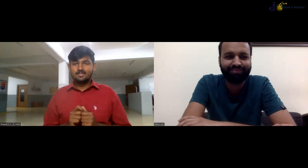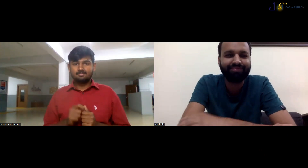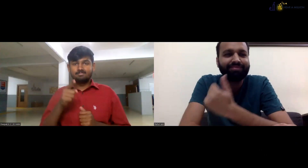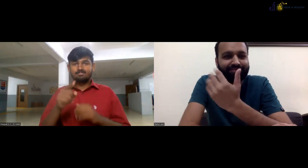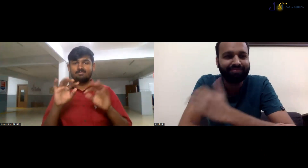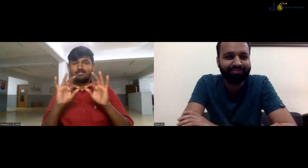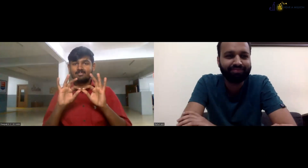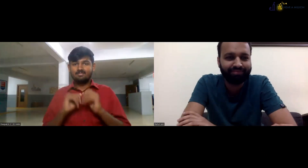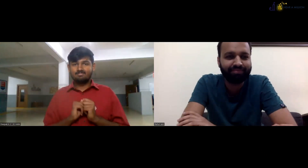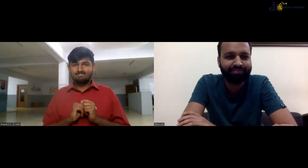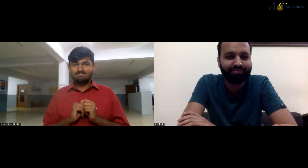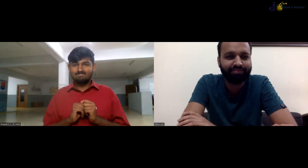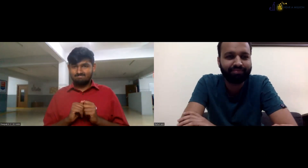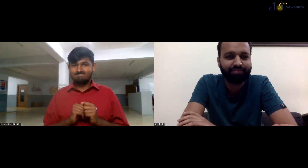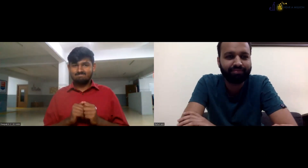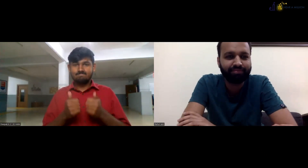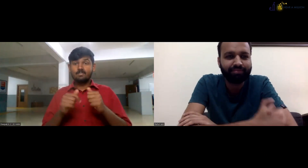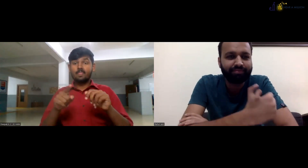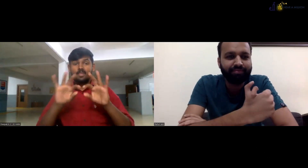All right. So the